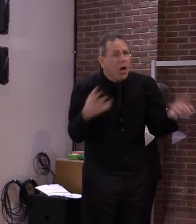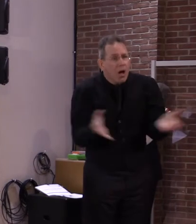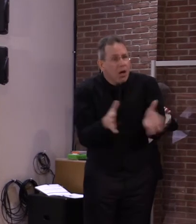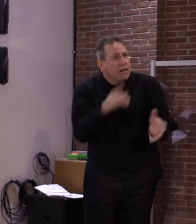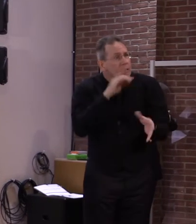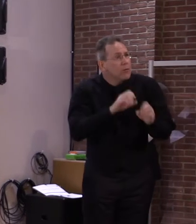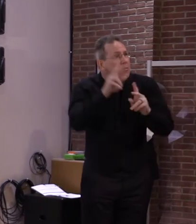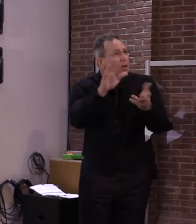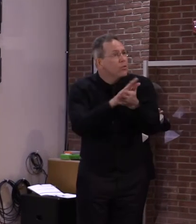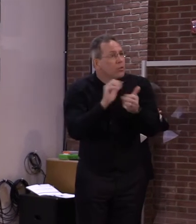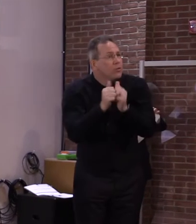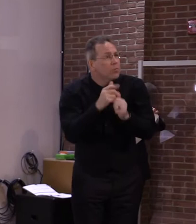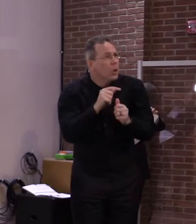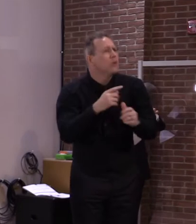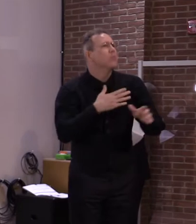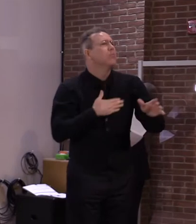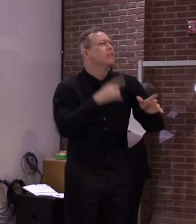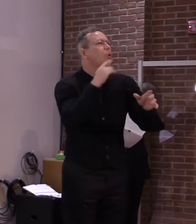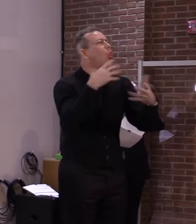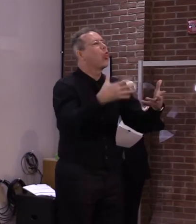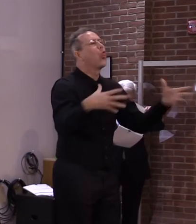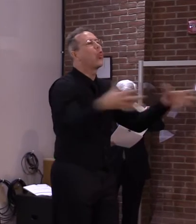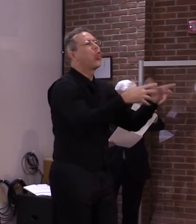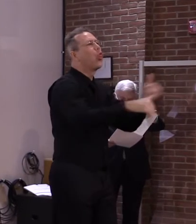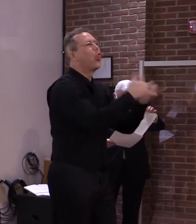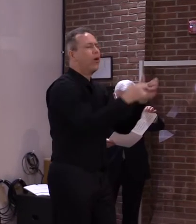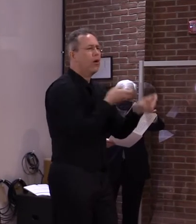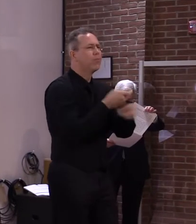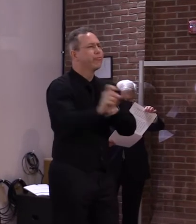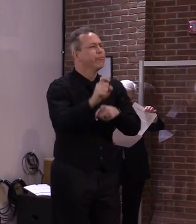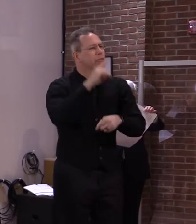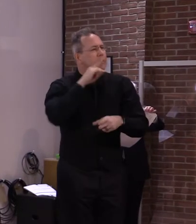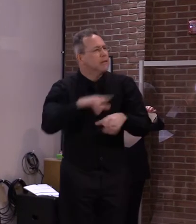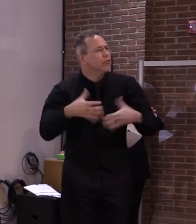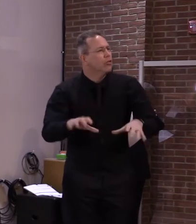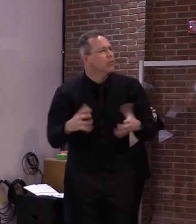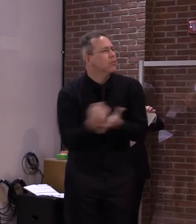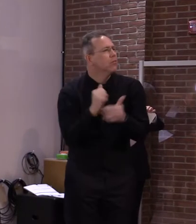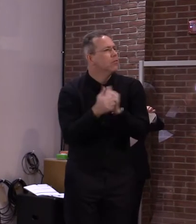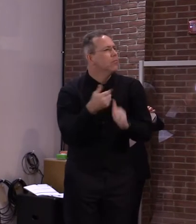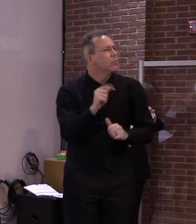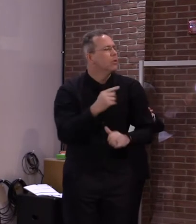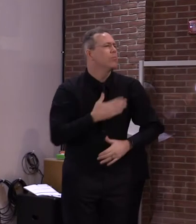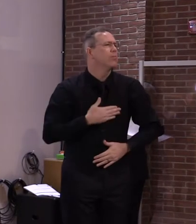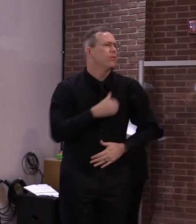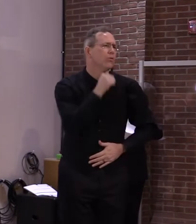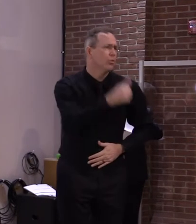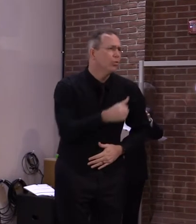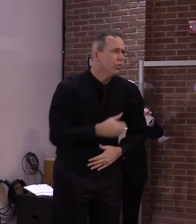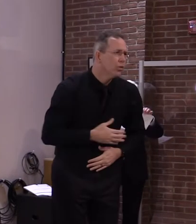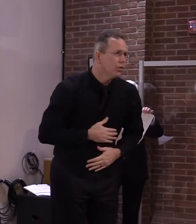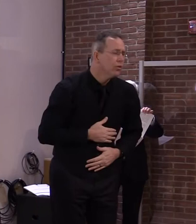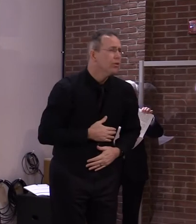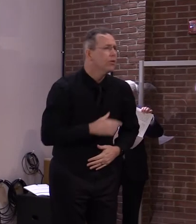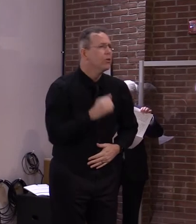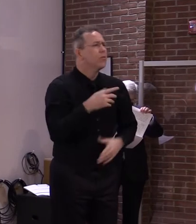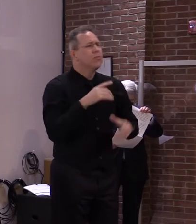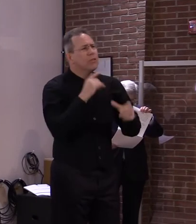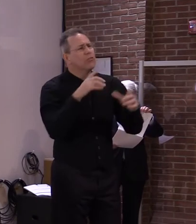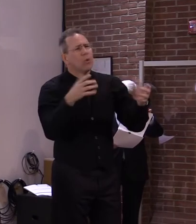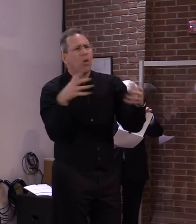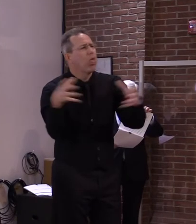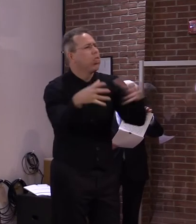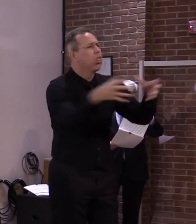kids if there are too many gatherings that lead to greater spread we'd be forced to take action which none of us want to